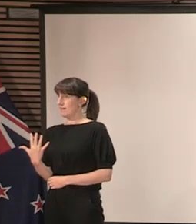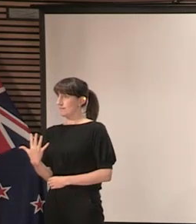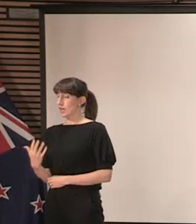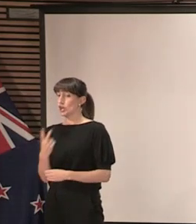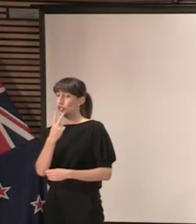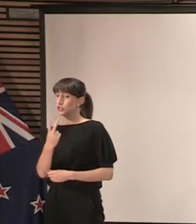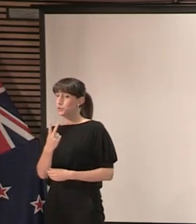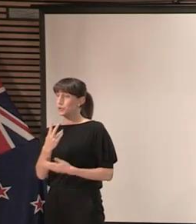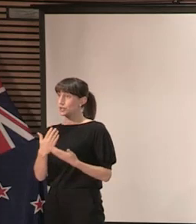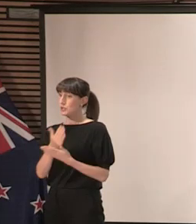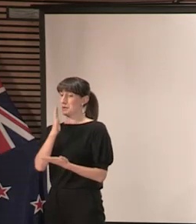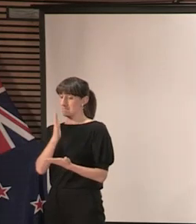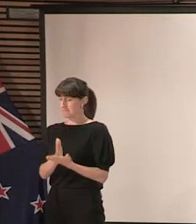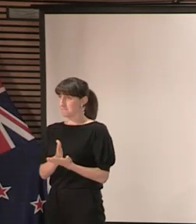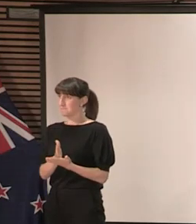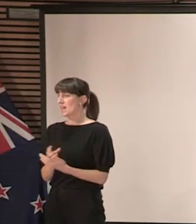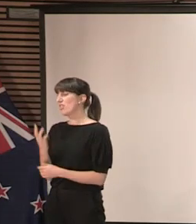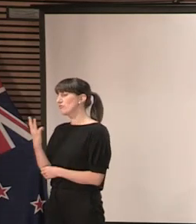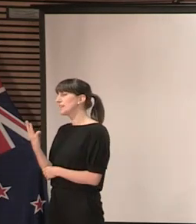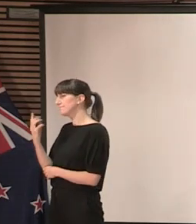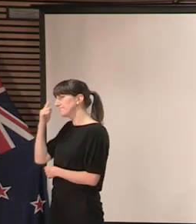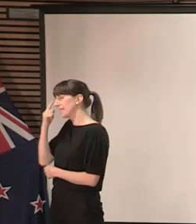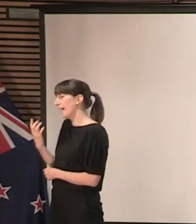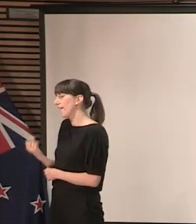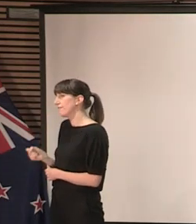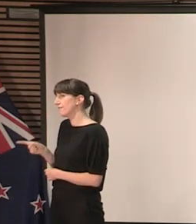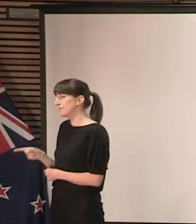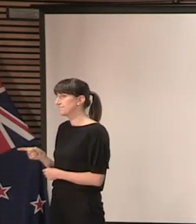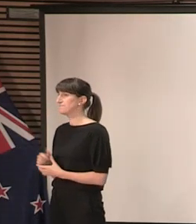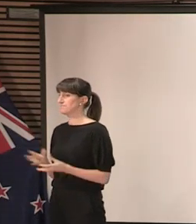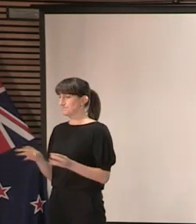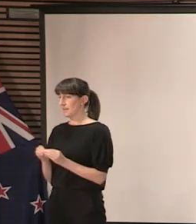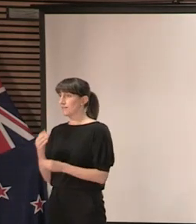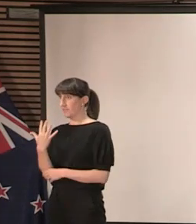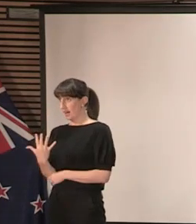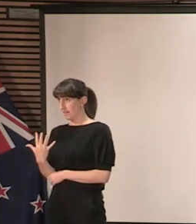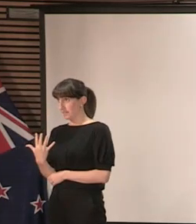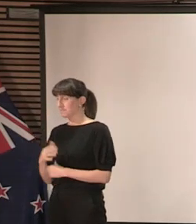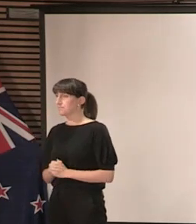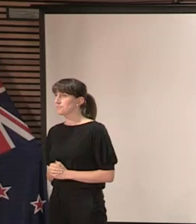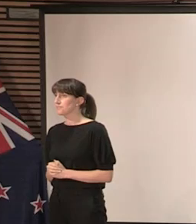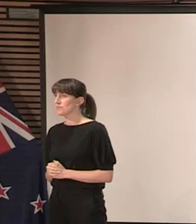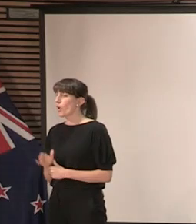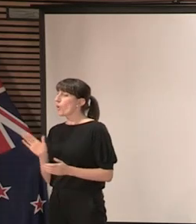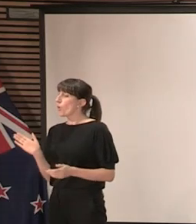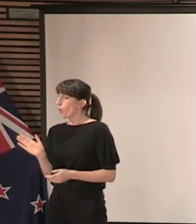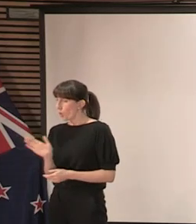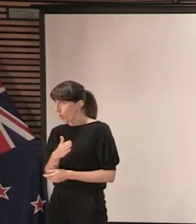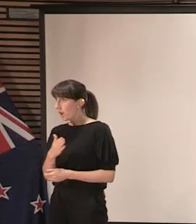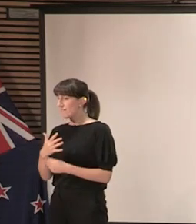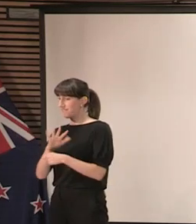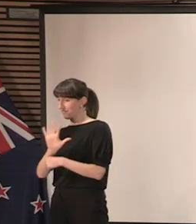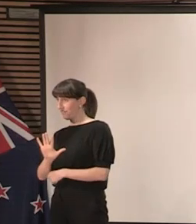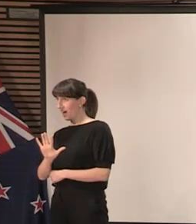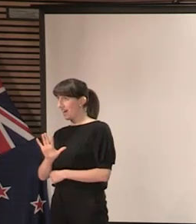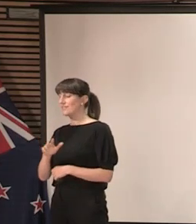new confirmed cases and 3 probable cases. All of these new cases are linked to existing cases.